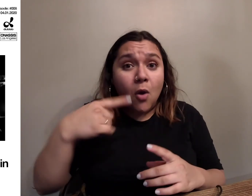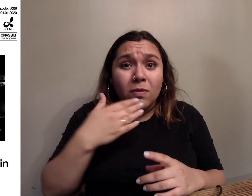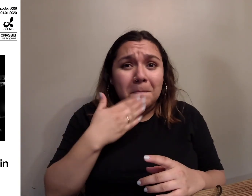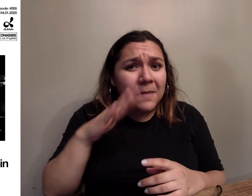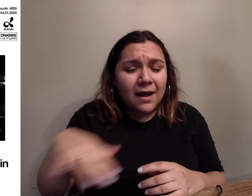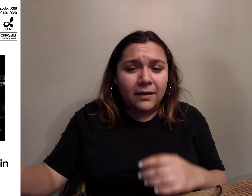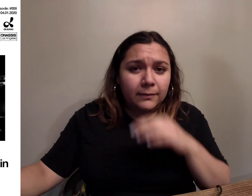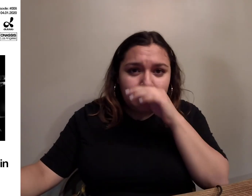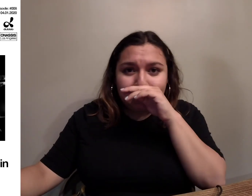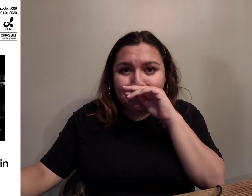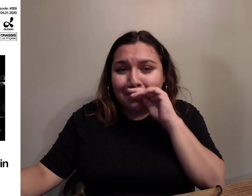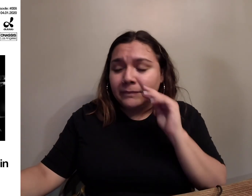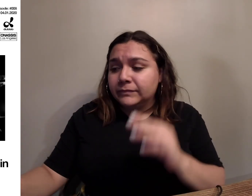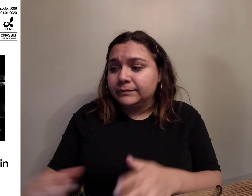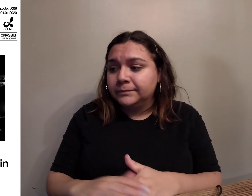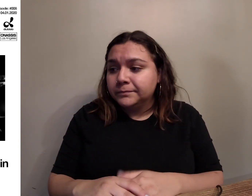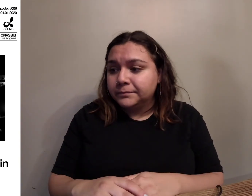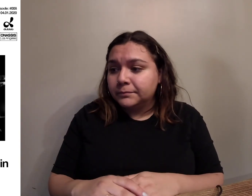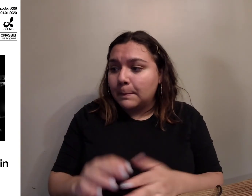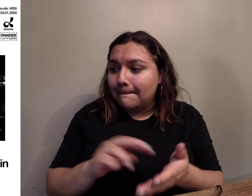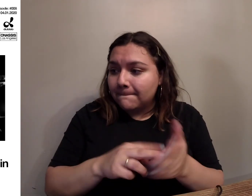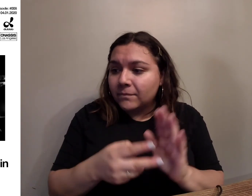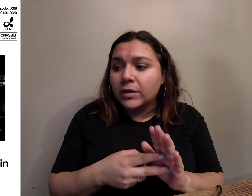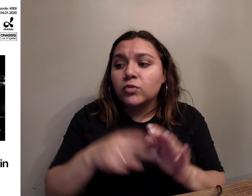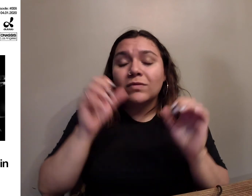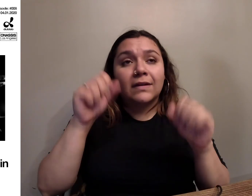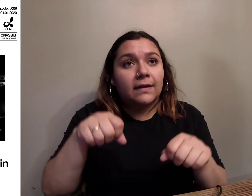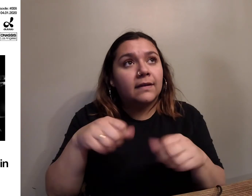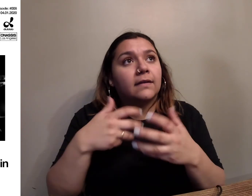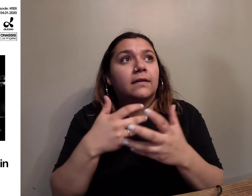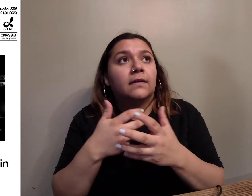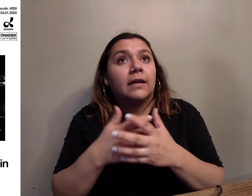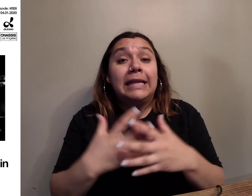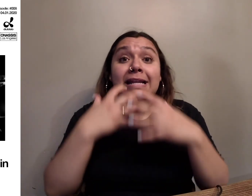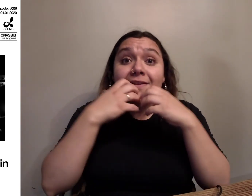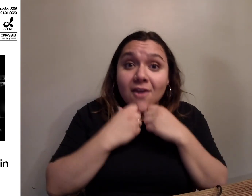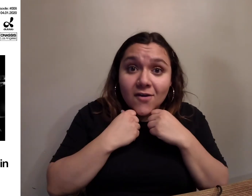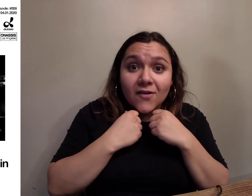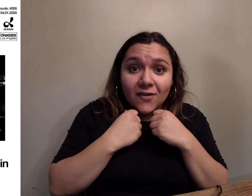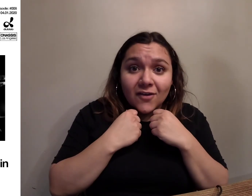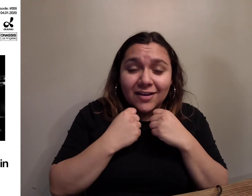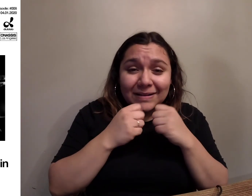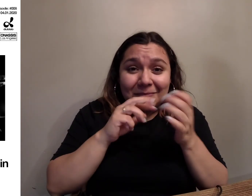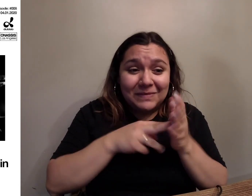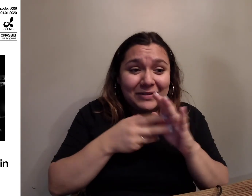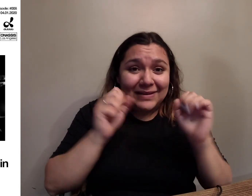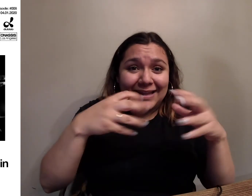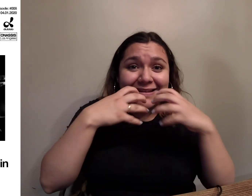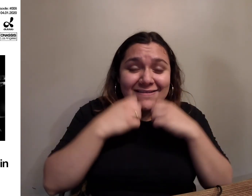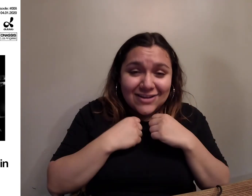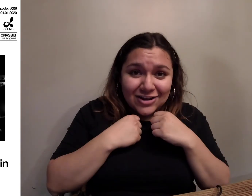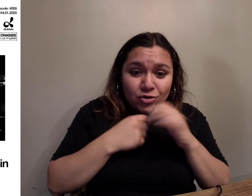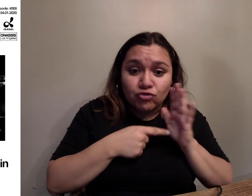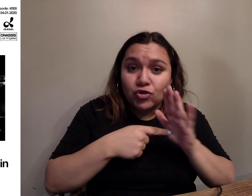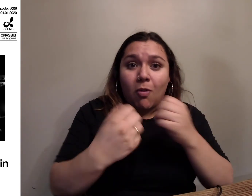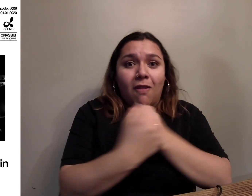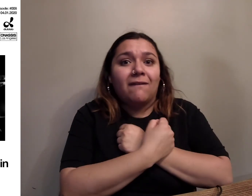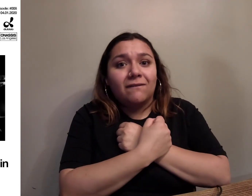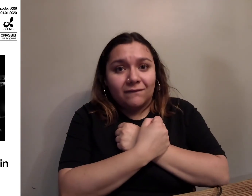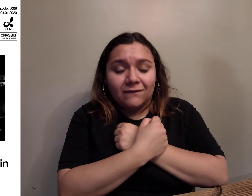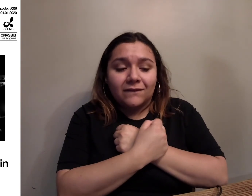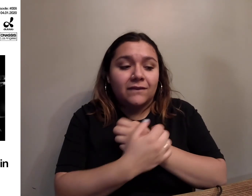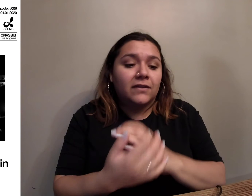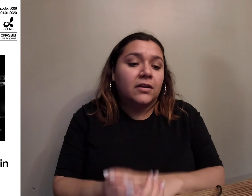thing. That gives us the capacity to actually care, to show love, to